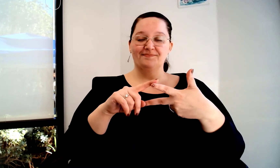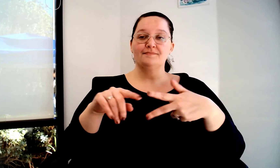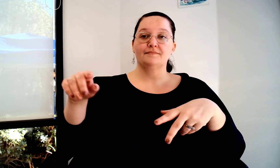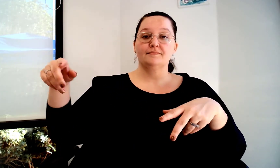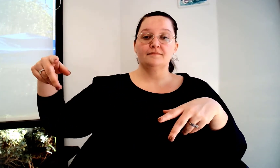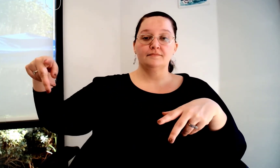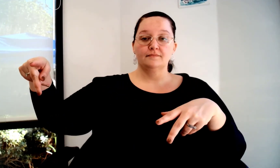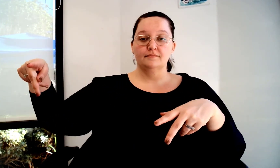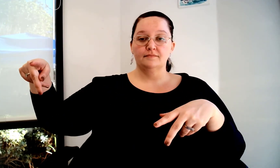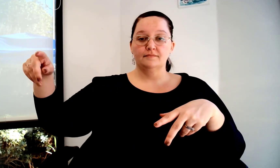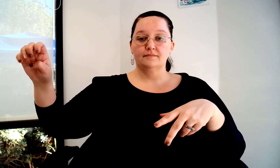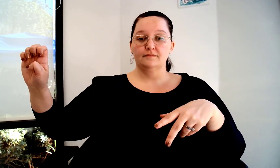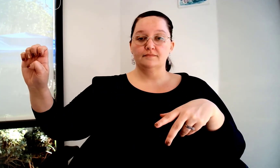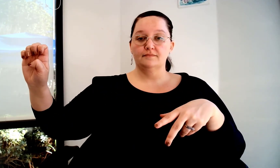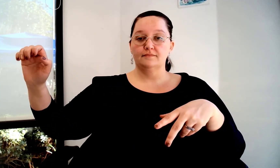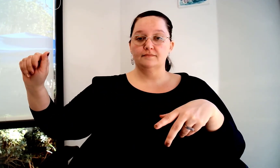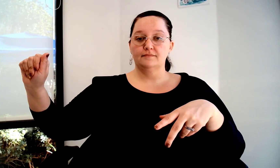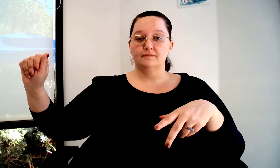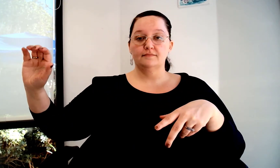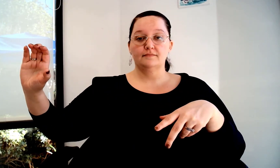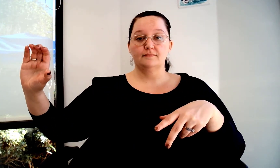the second one is the fruit peach.